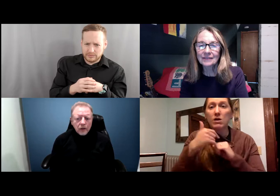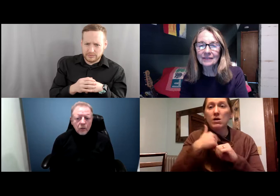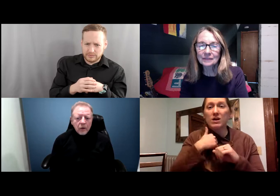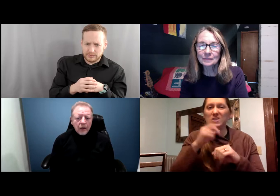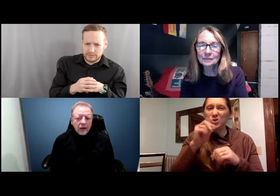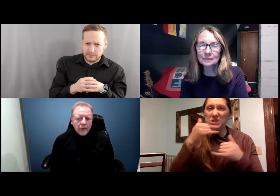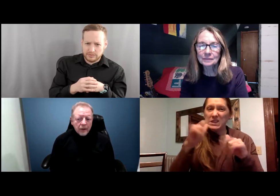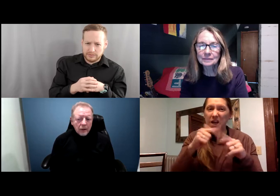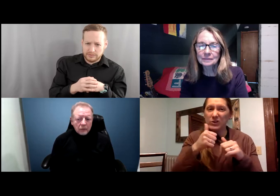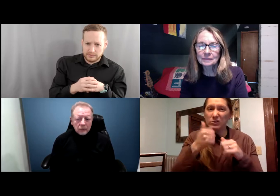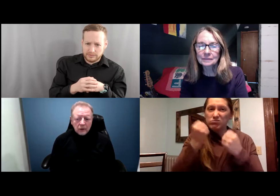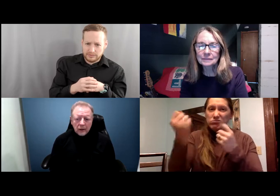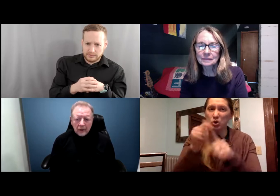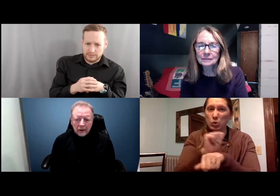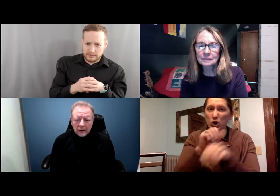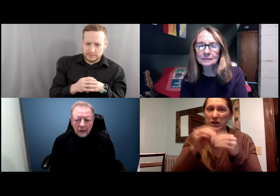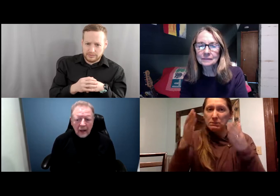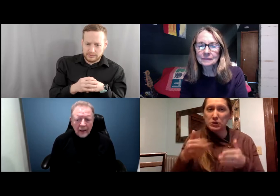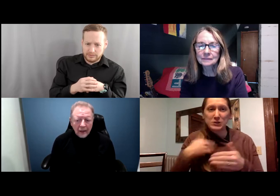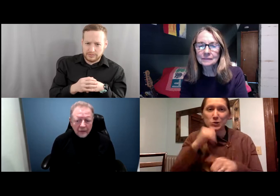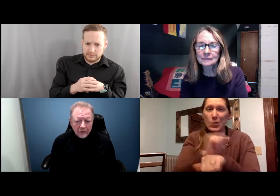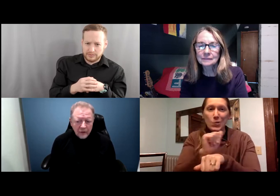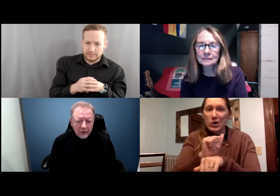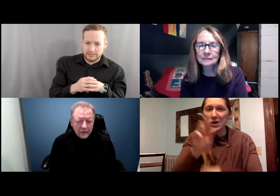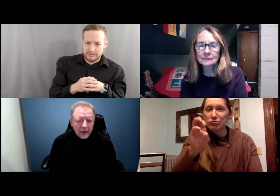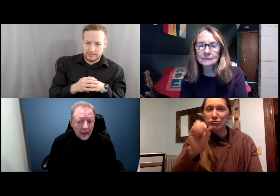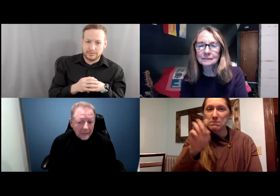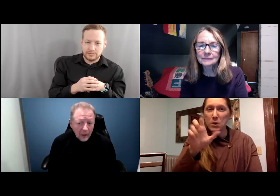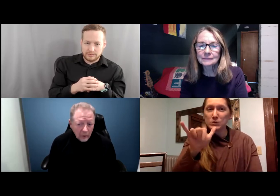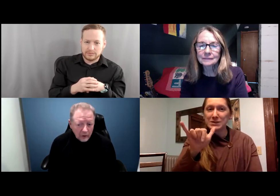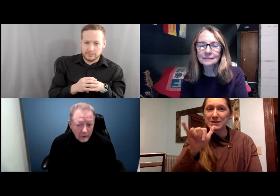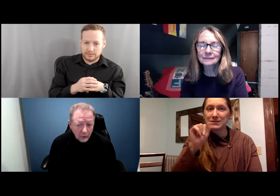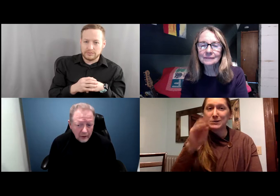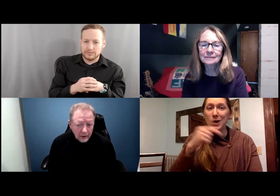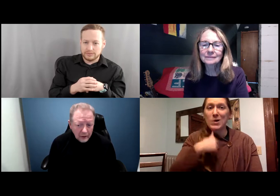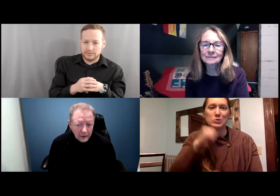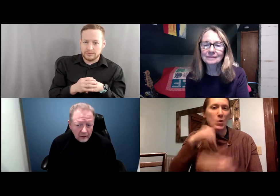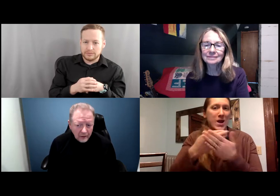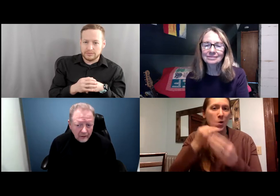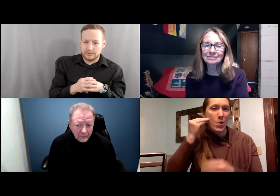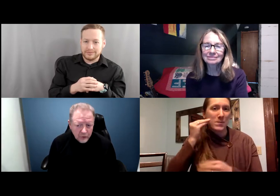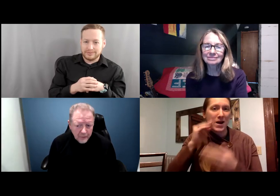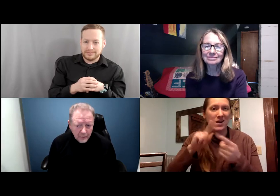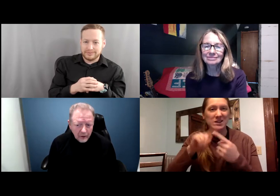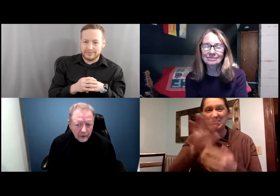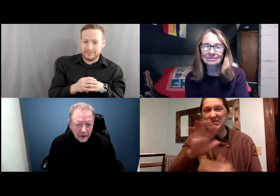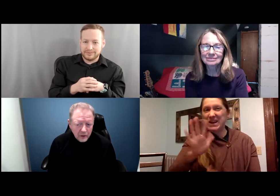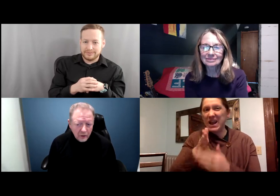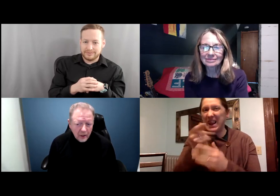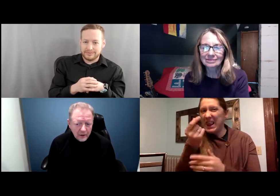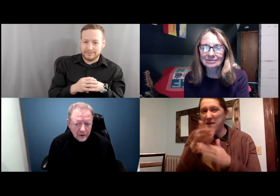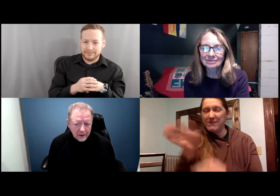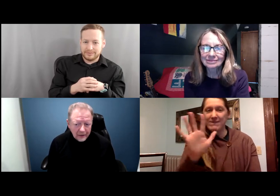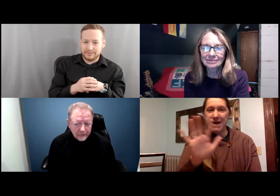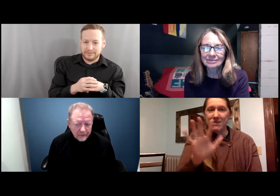I just want to let everybody know, that I have to drive. I'm not working remotely like most people are. And so